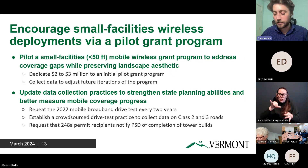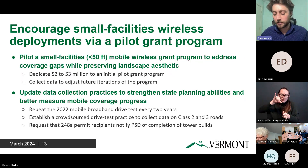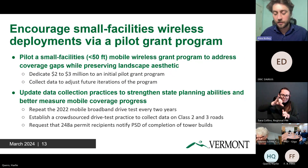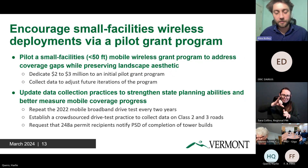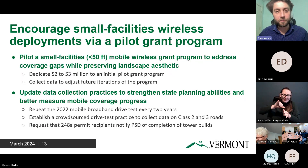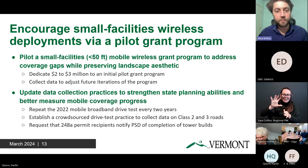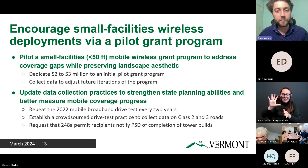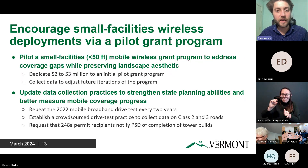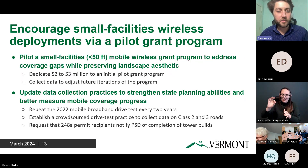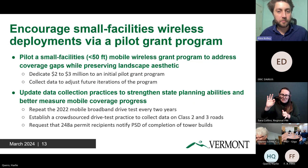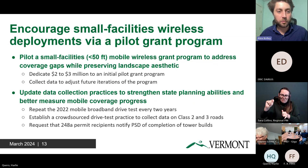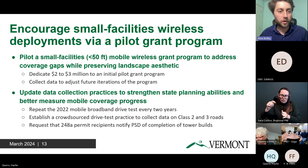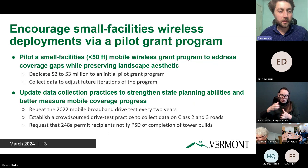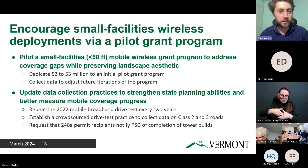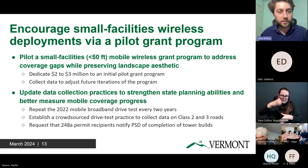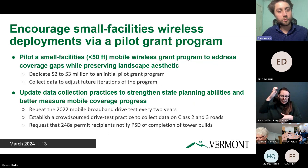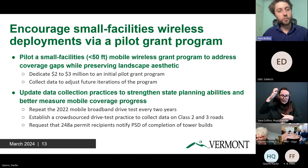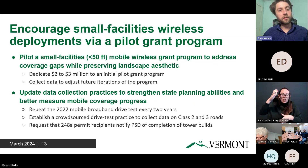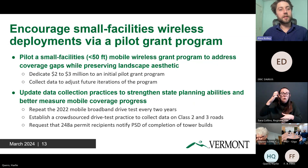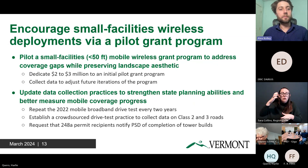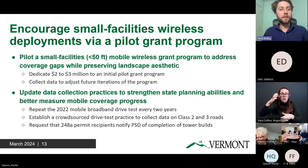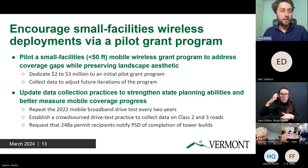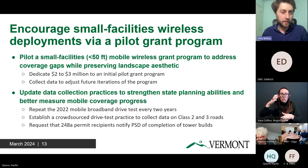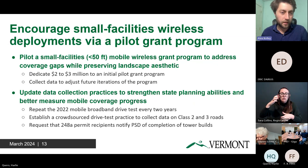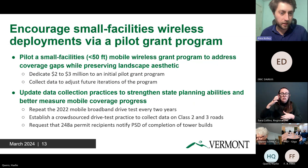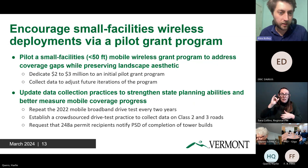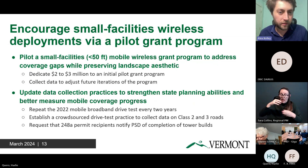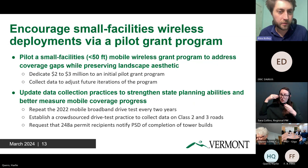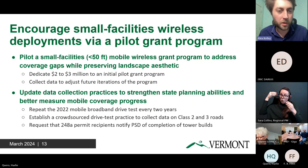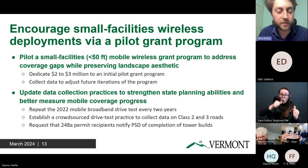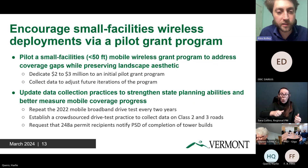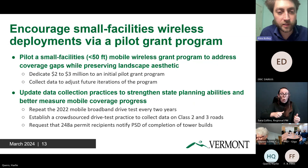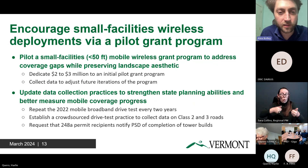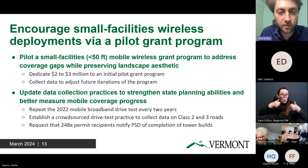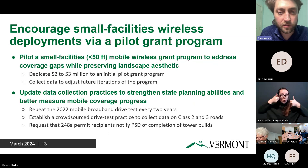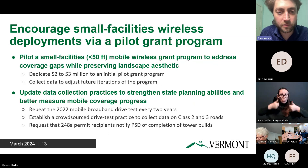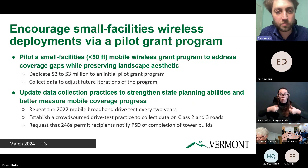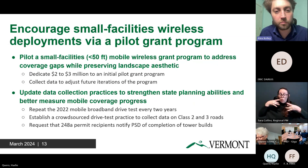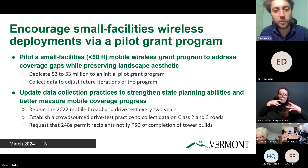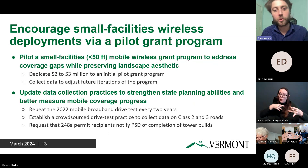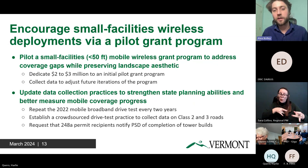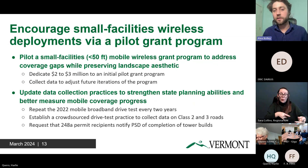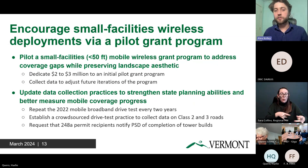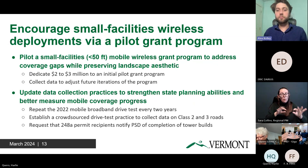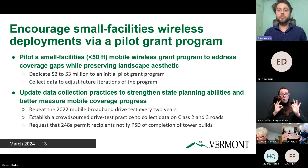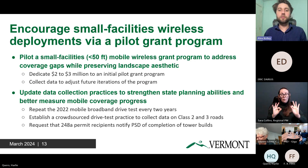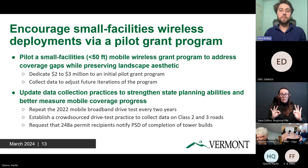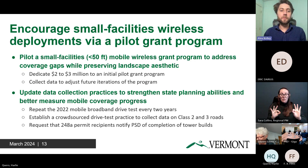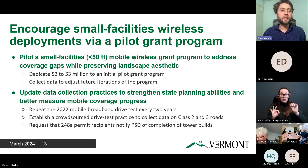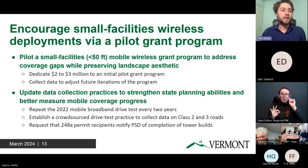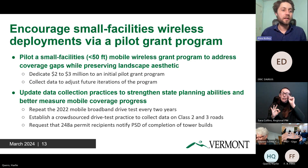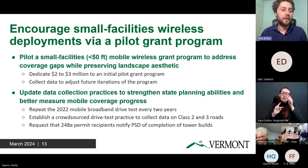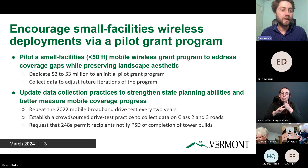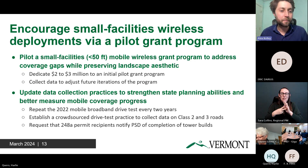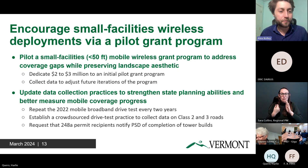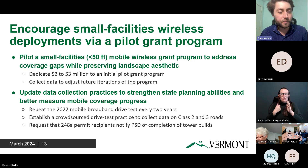fill gaps in mobile wireless, we are recommending a small facilities mobile wireless grant